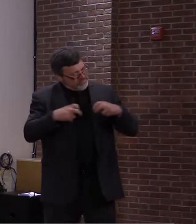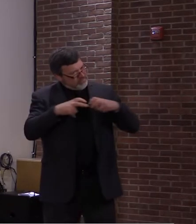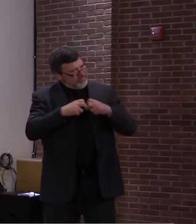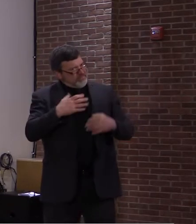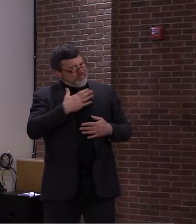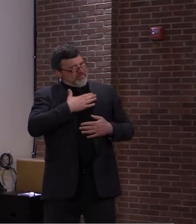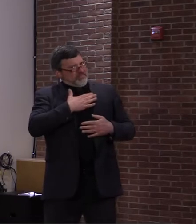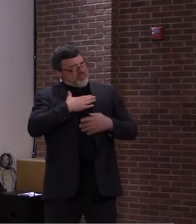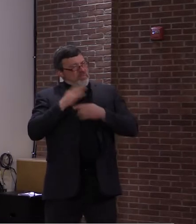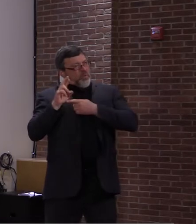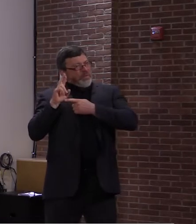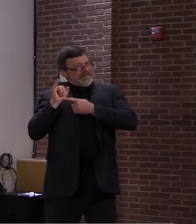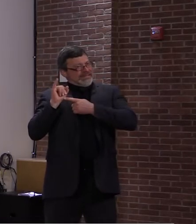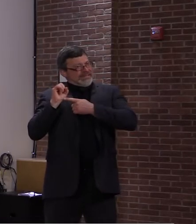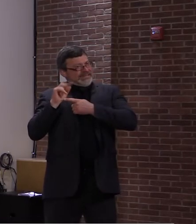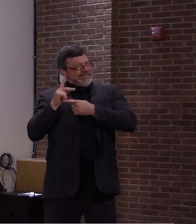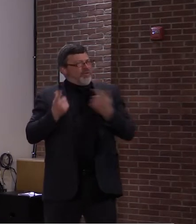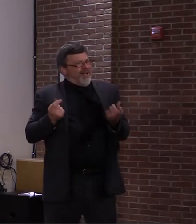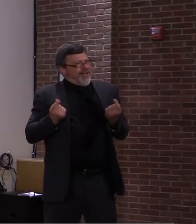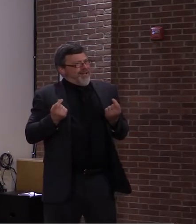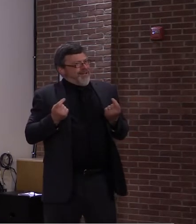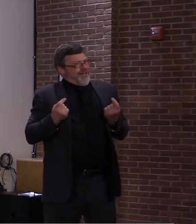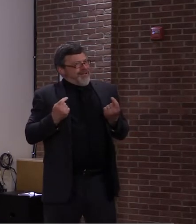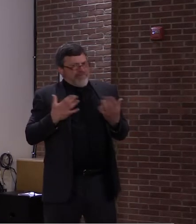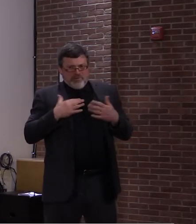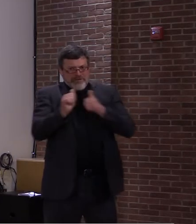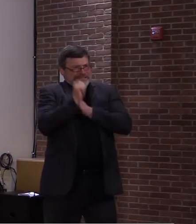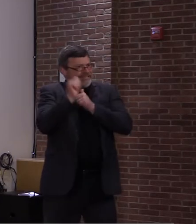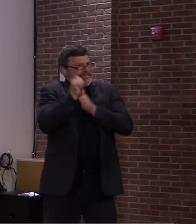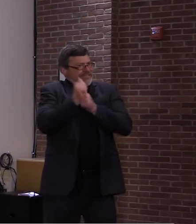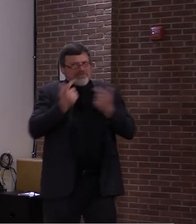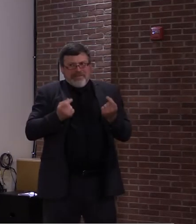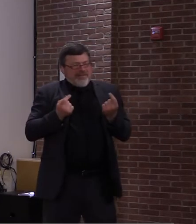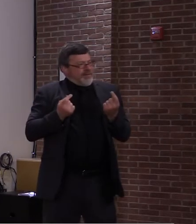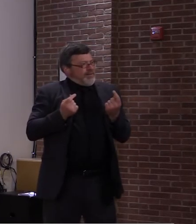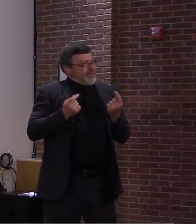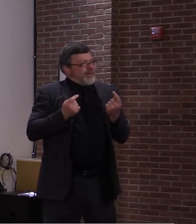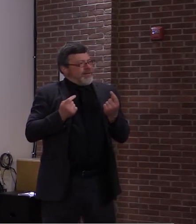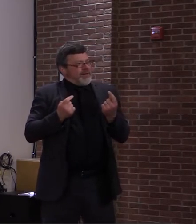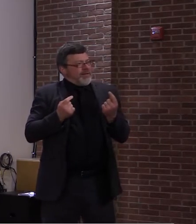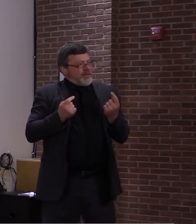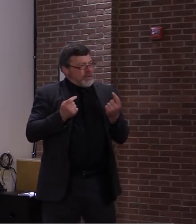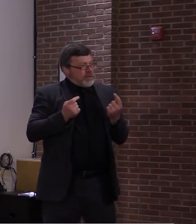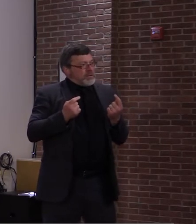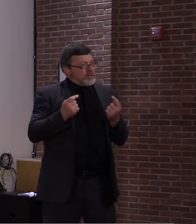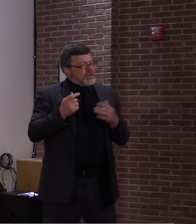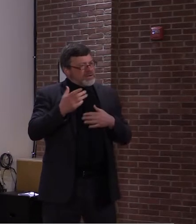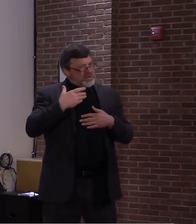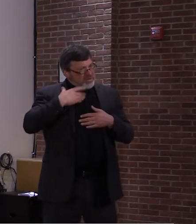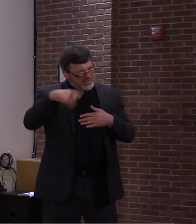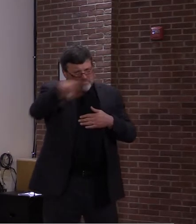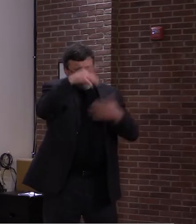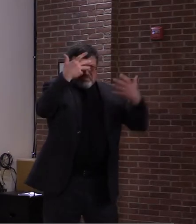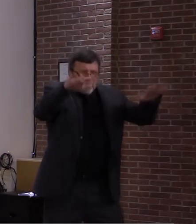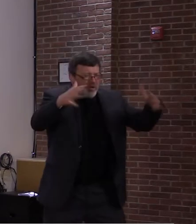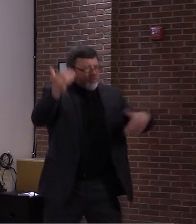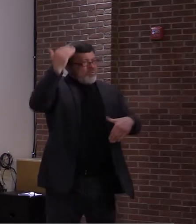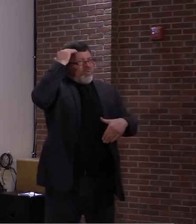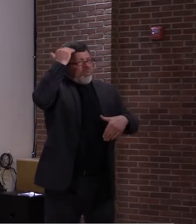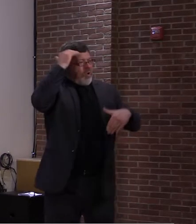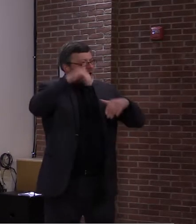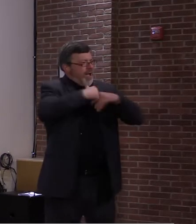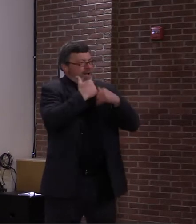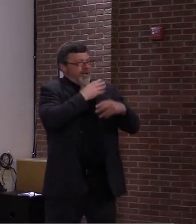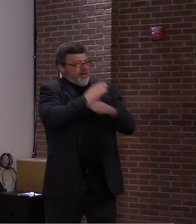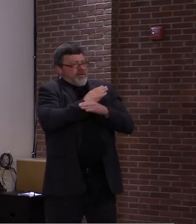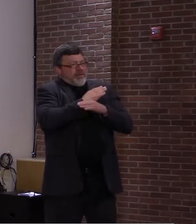serious considerations to taking what we know are effective prevention steps, like wearing a high-quality mask